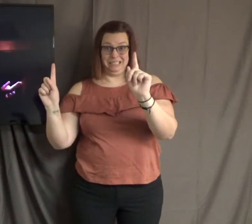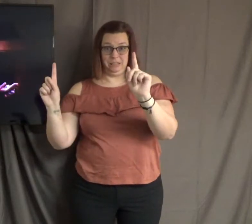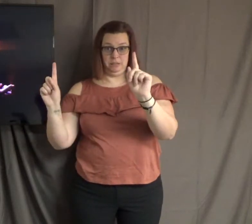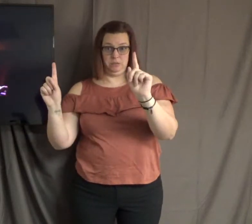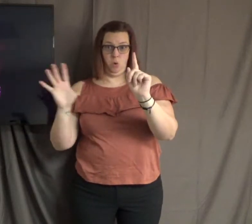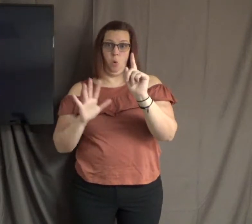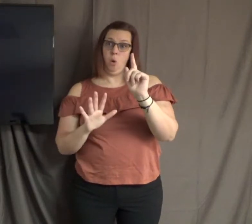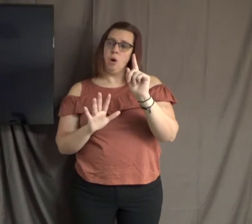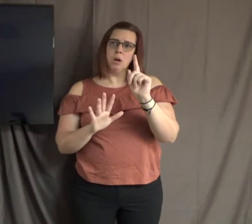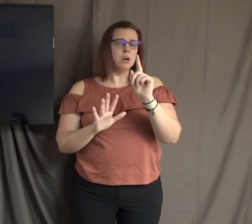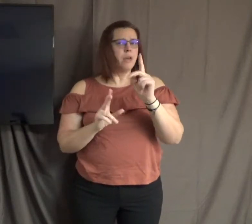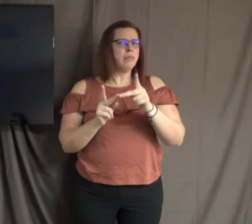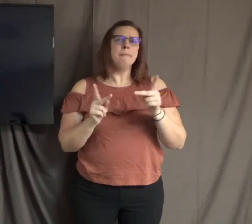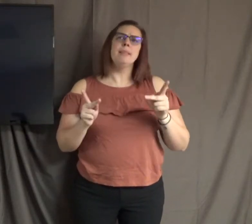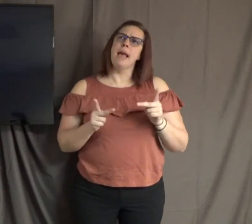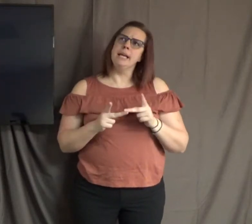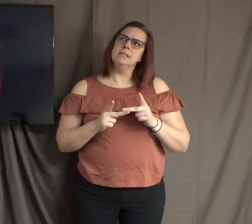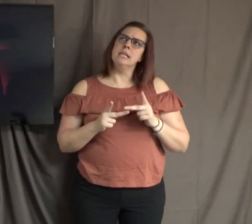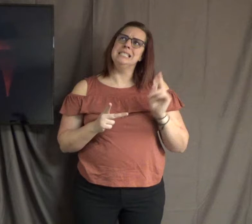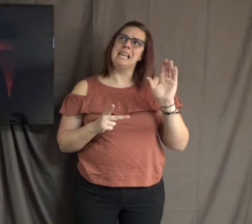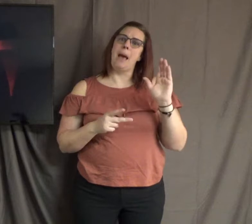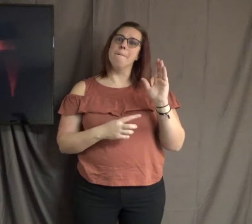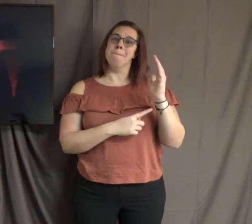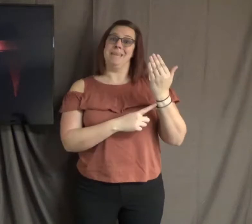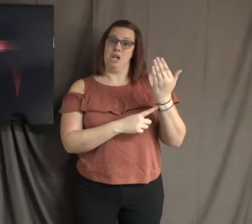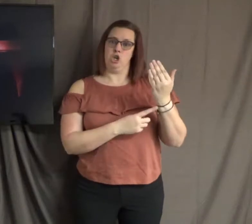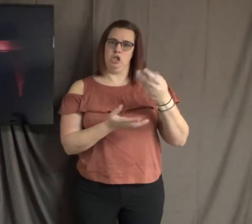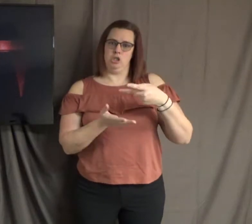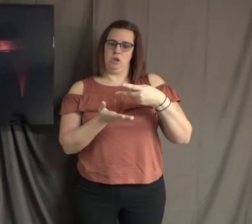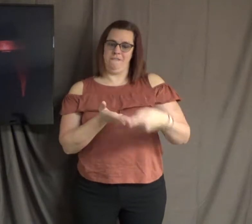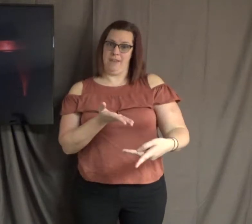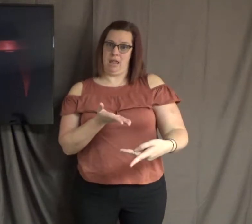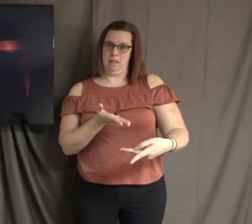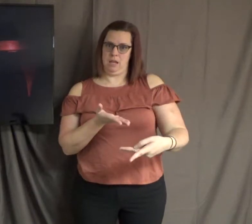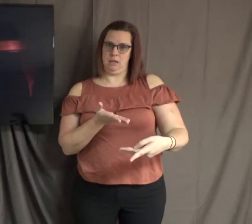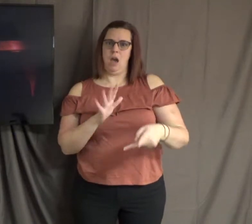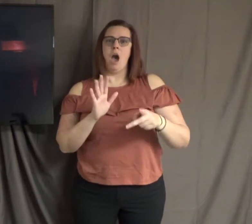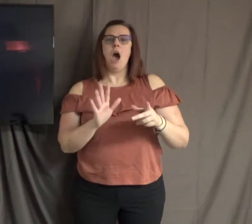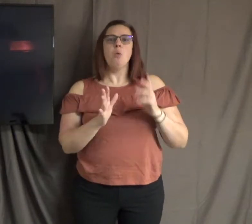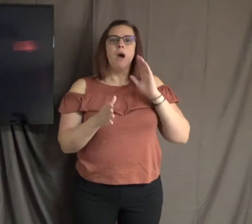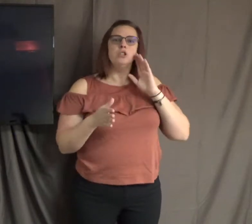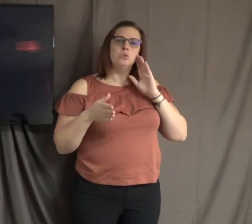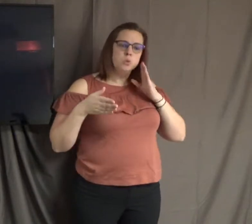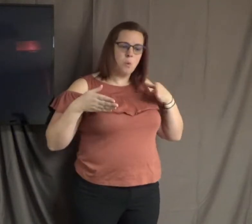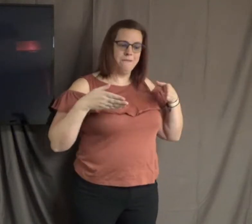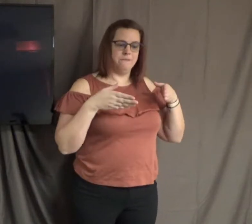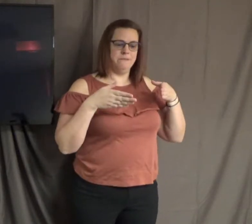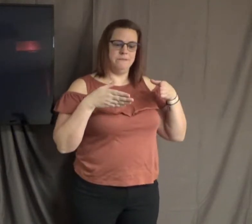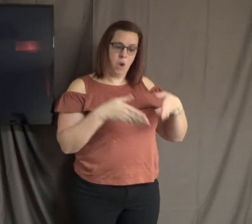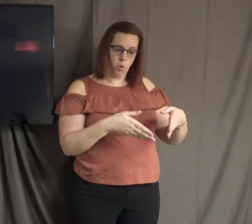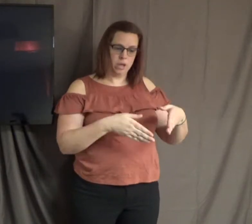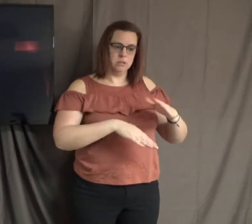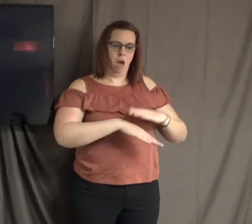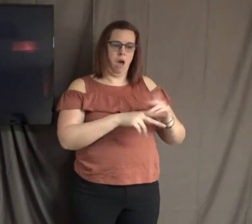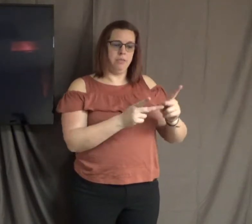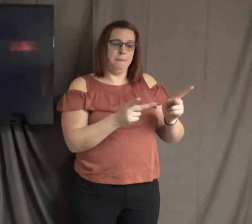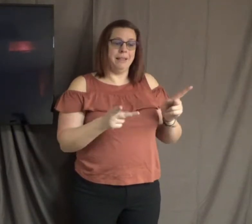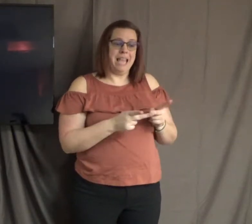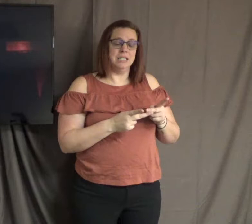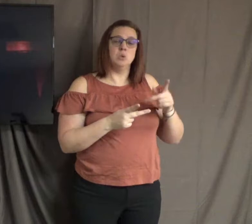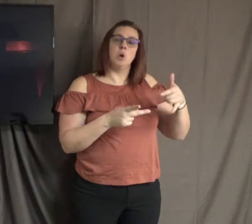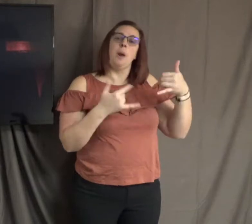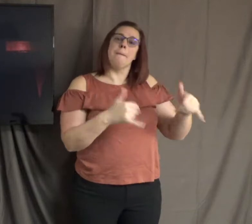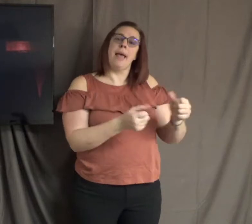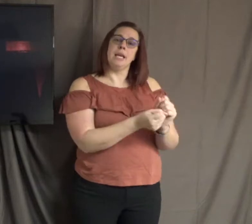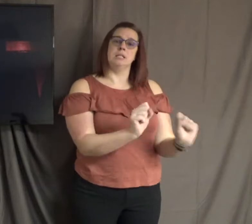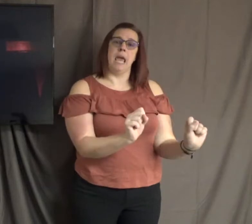that you're failing or falling short. I invite you to focus on those places where you're playing it safe, where you're withholding